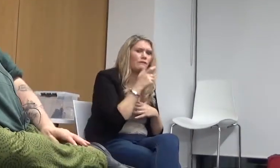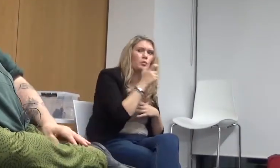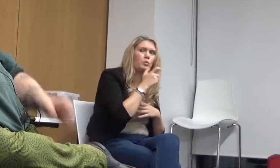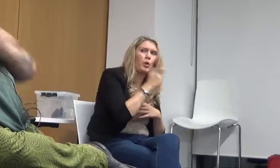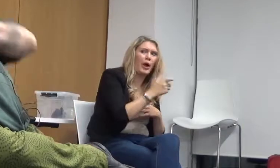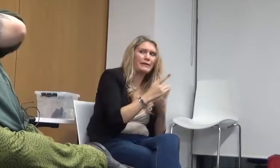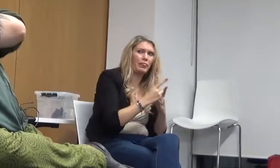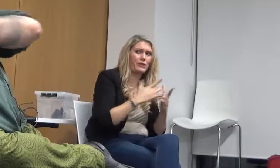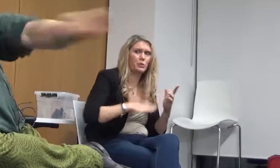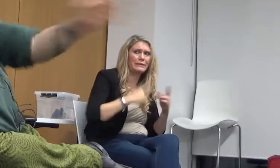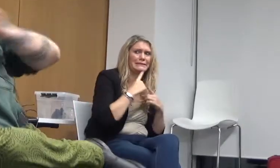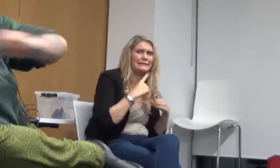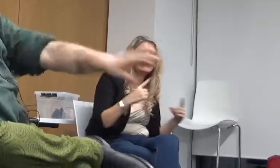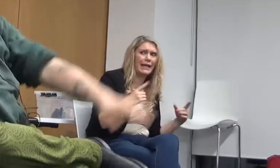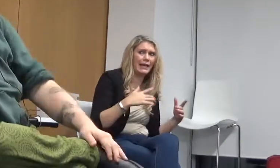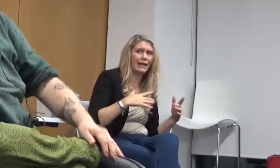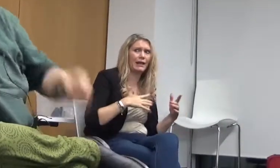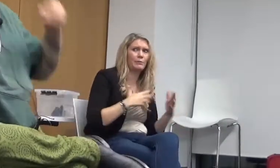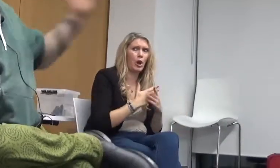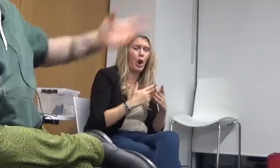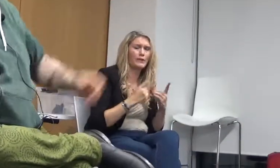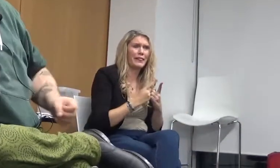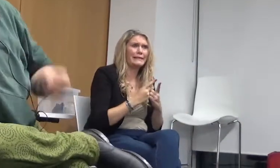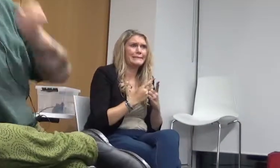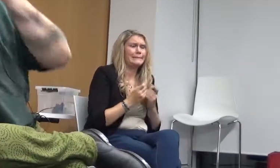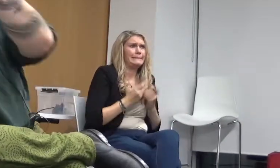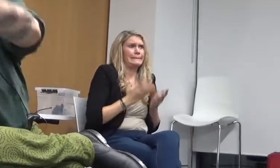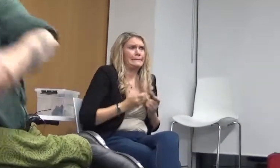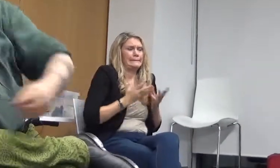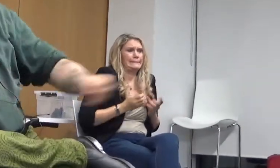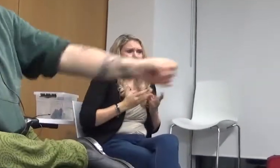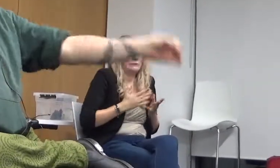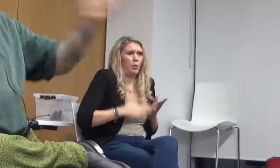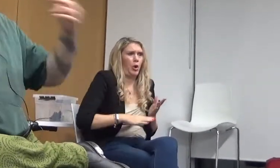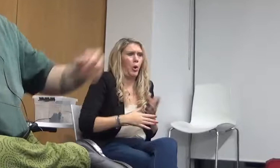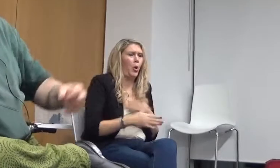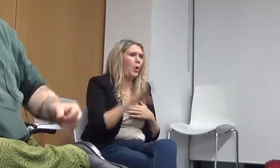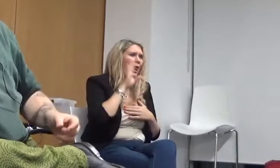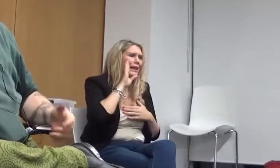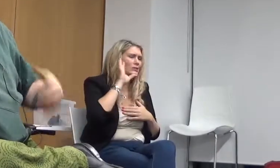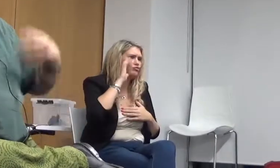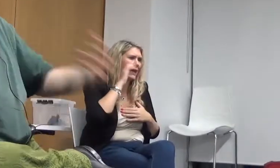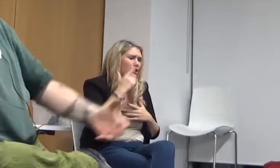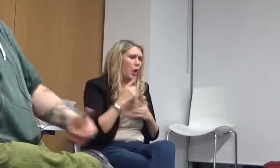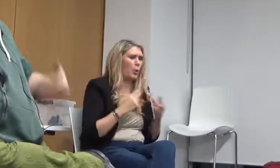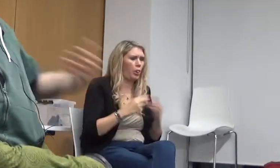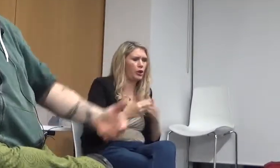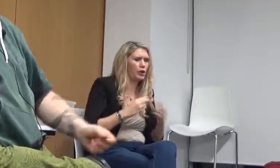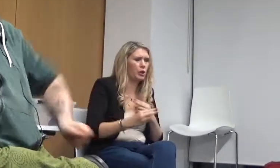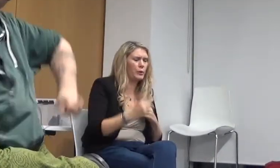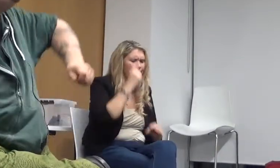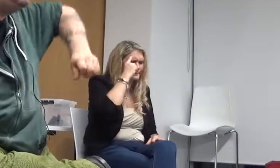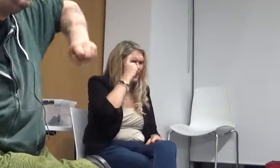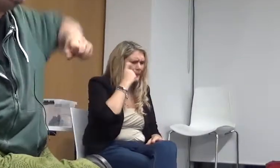you want to say. You just want to throw out lots of things. So you're listening to the radio or listening to the news and all this stuff coming at you, and it makes you think